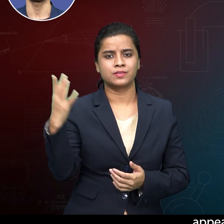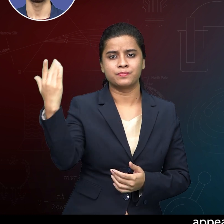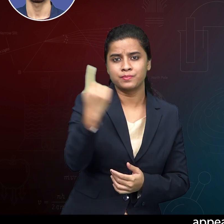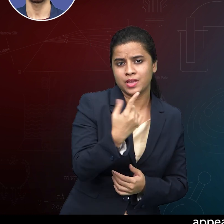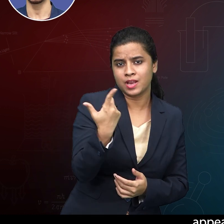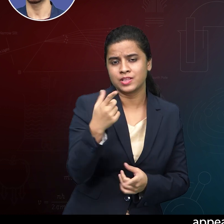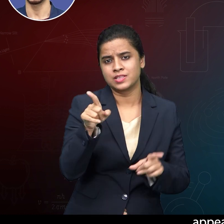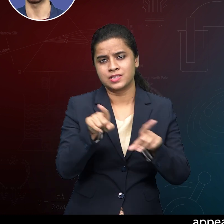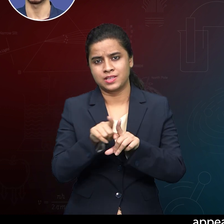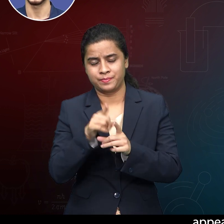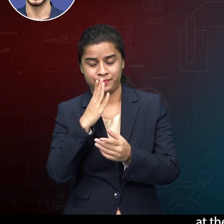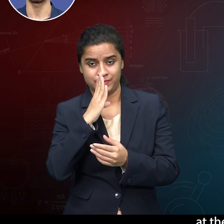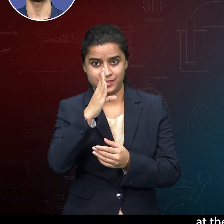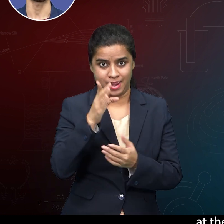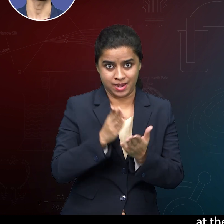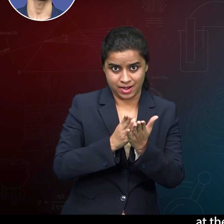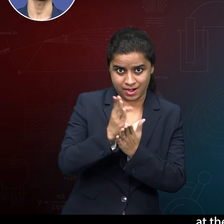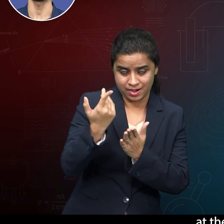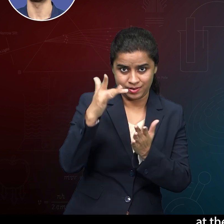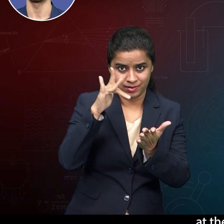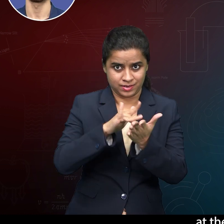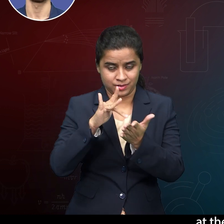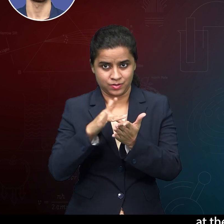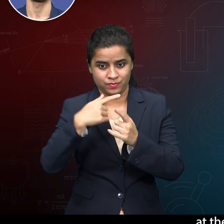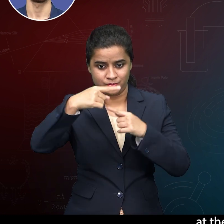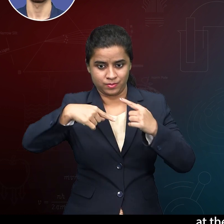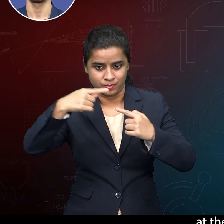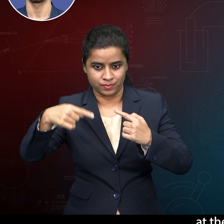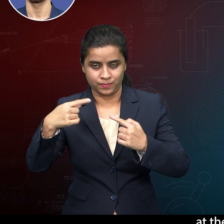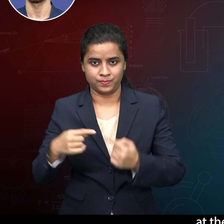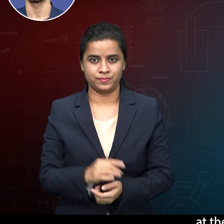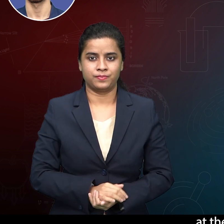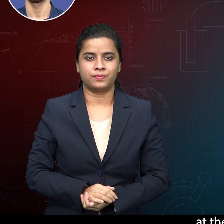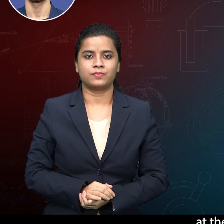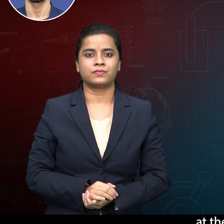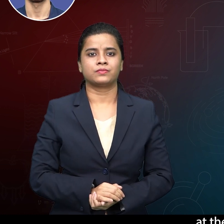appearing as straight lines at the center of the loop.